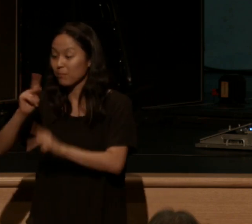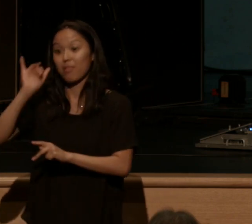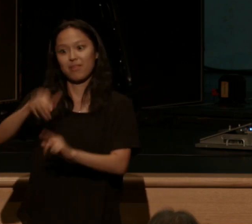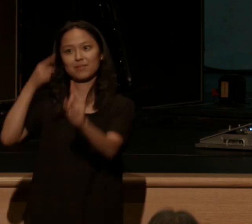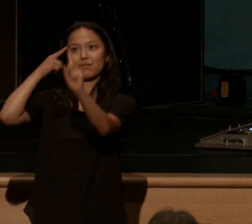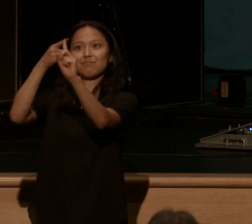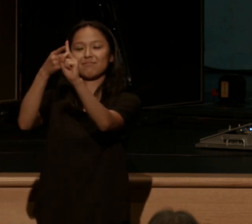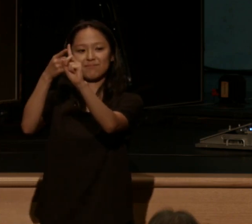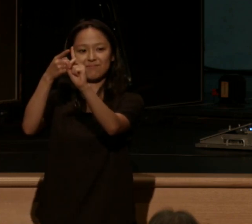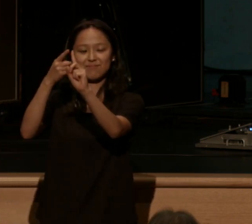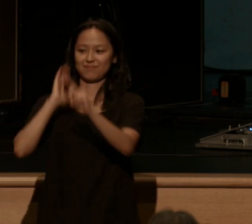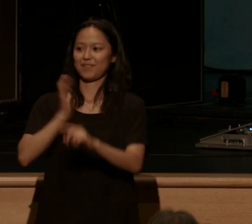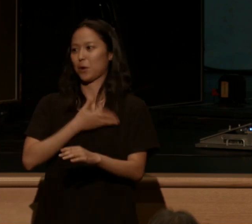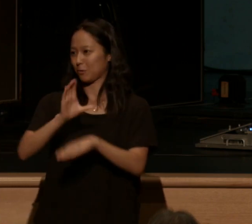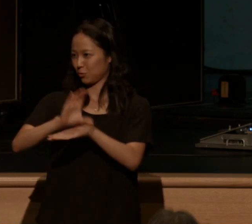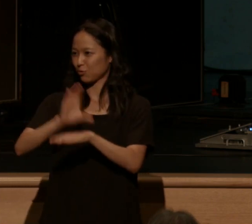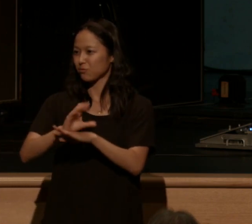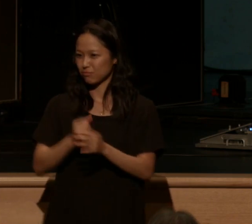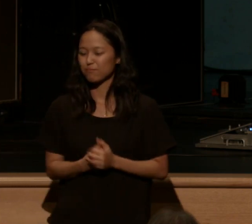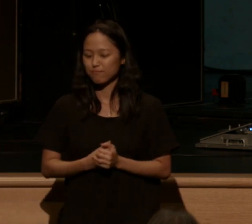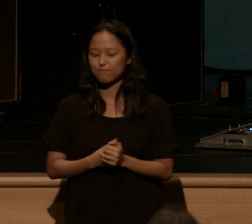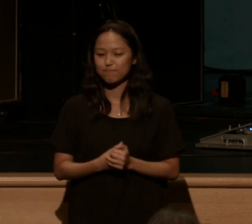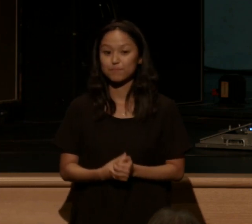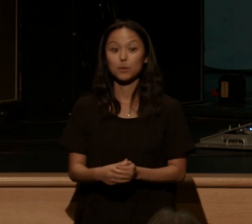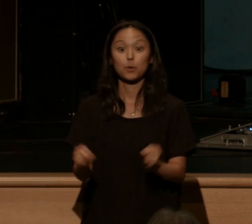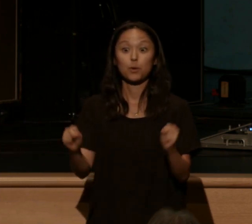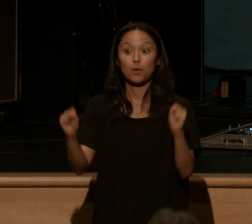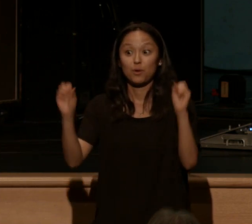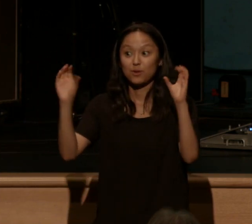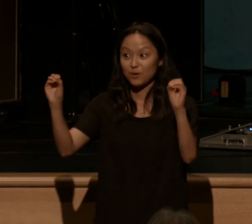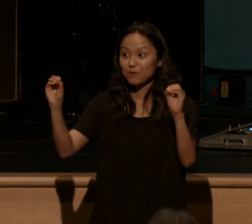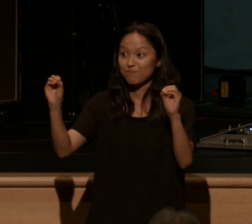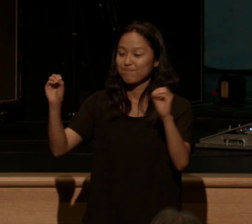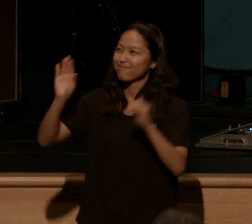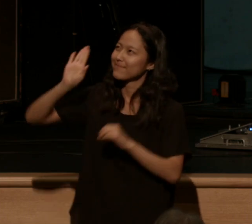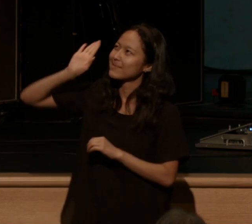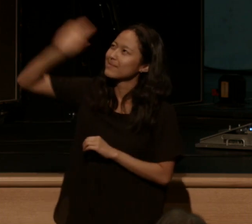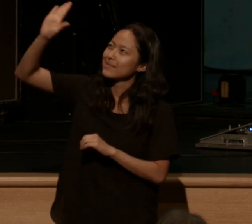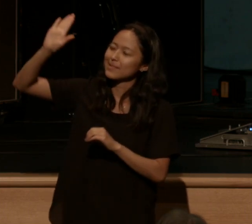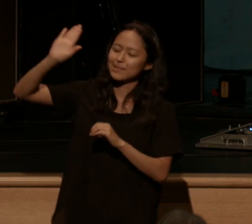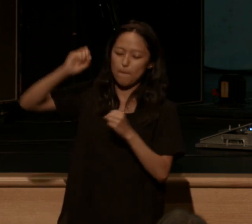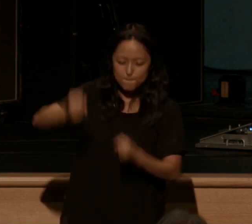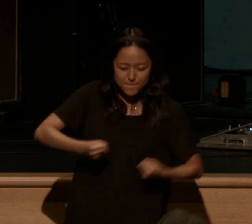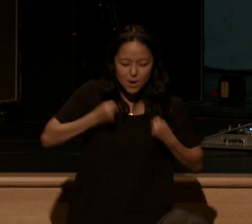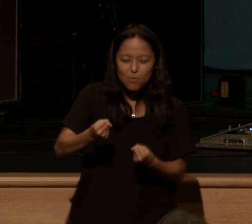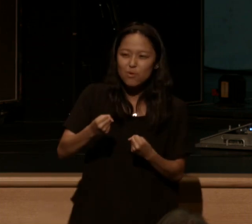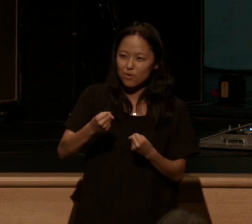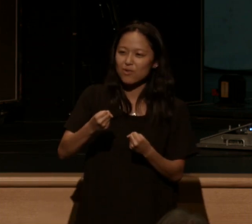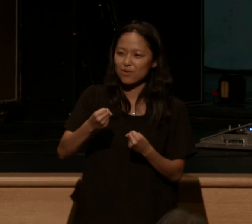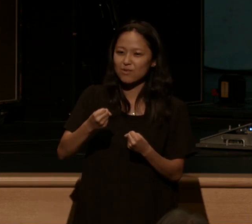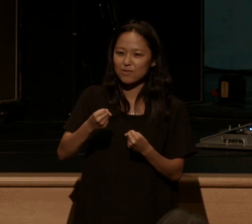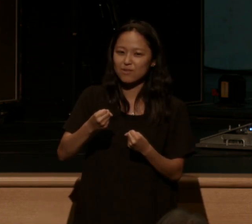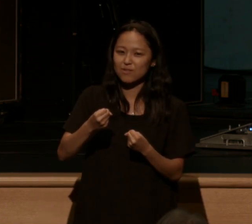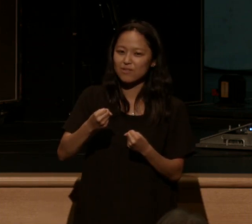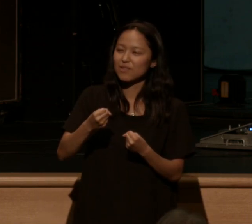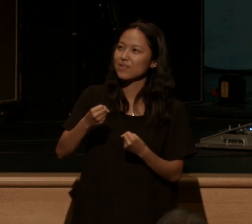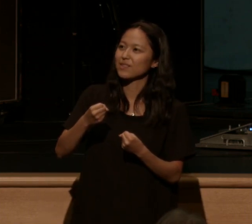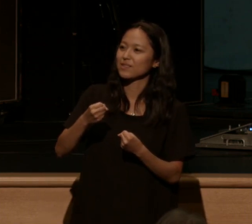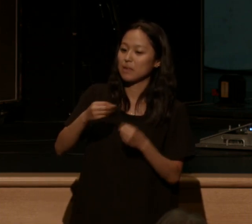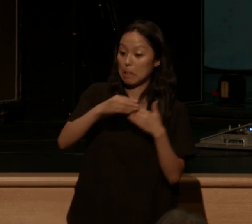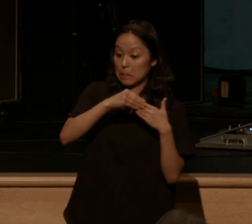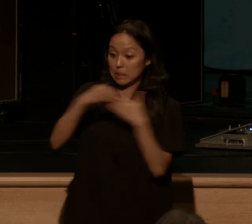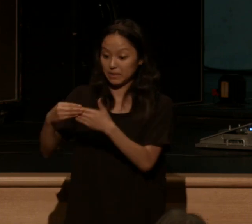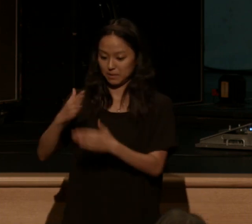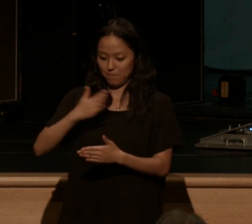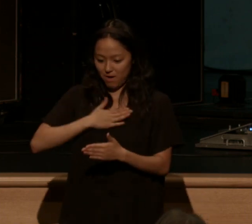mission of our church. So his purpose or his power leads to